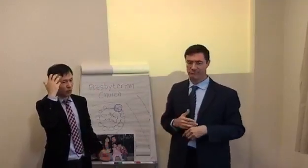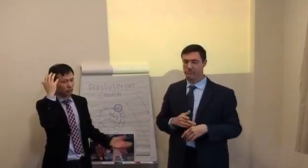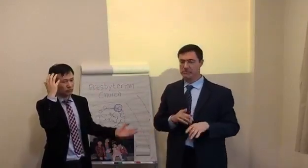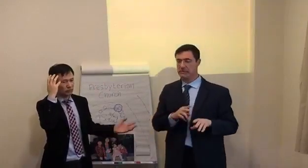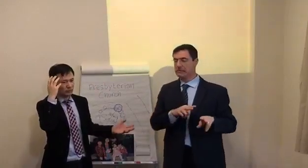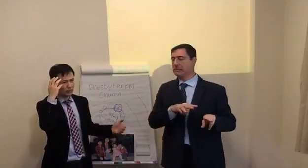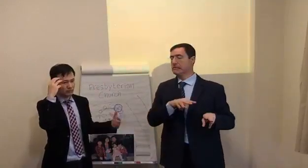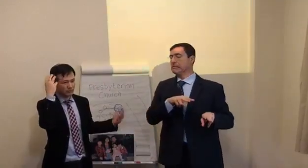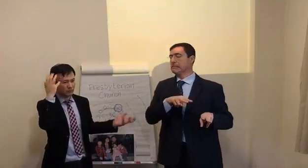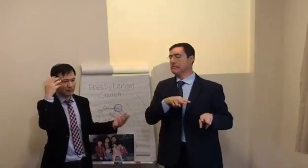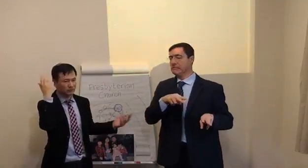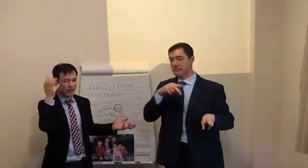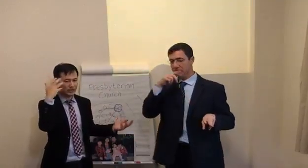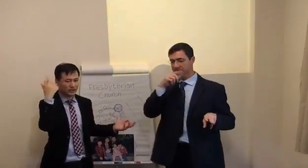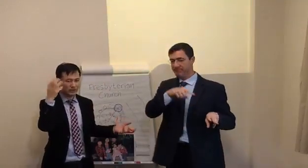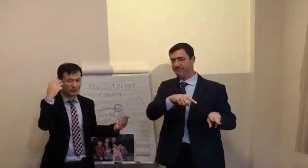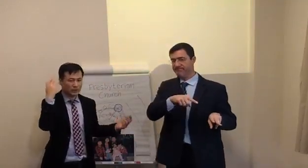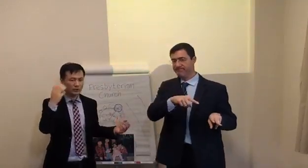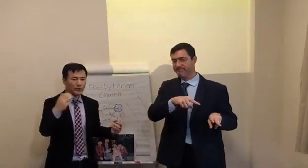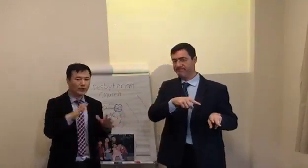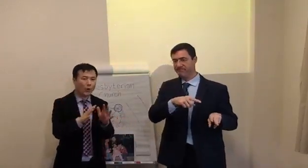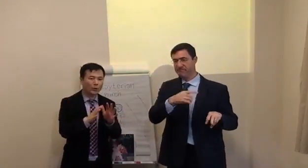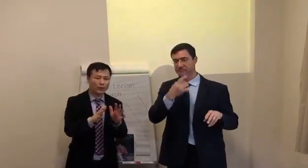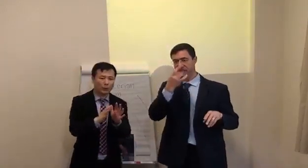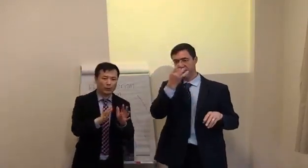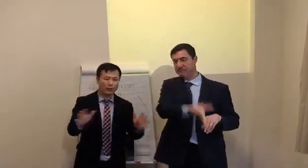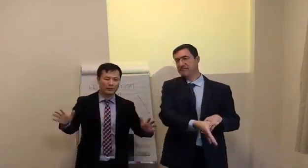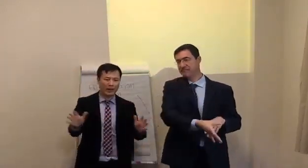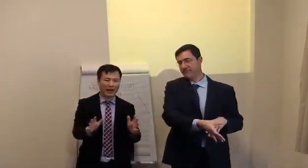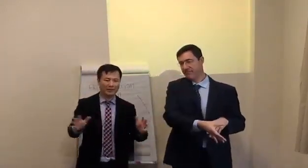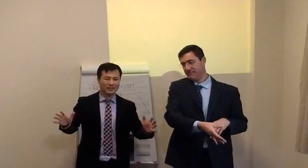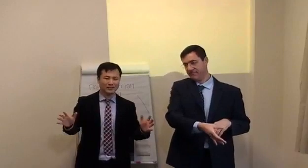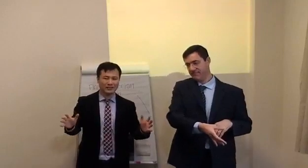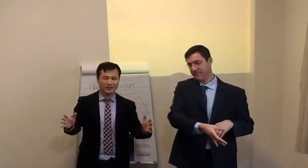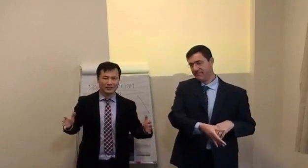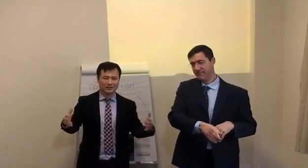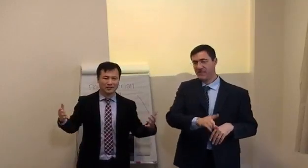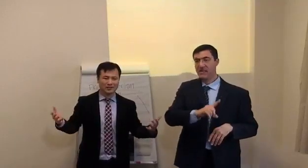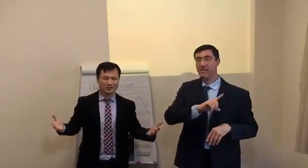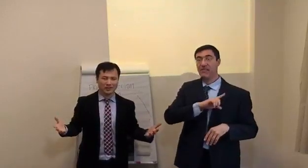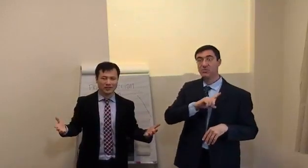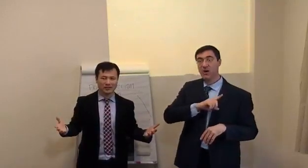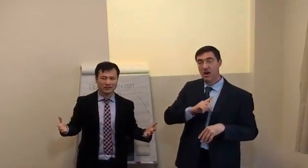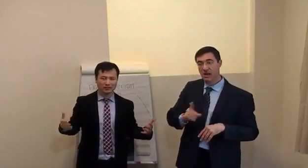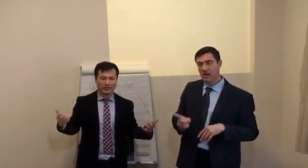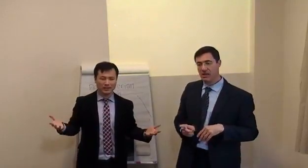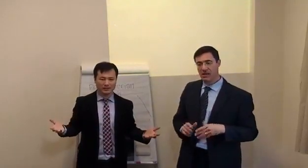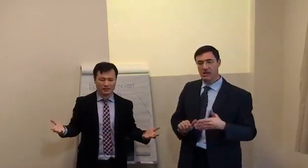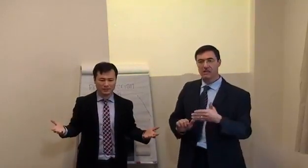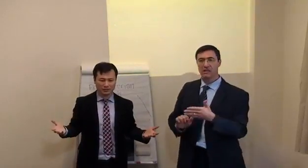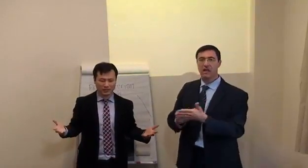don't get ideas. So we don't have any culturally